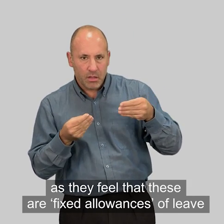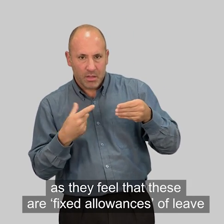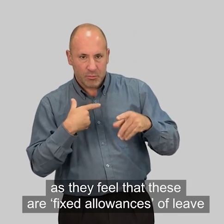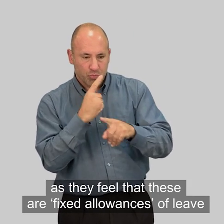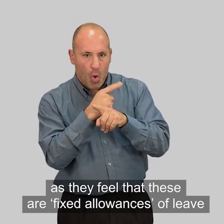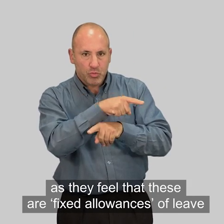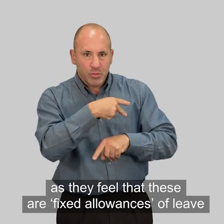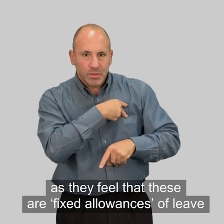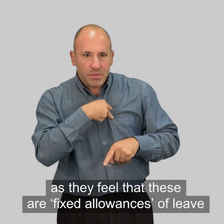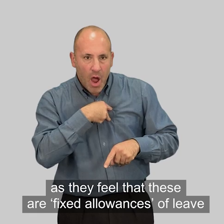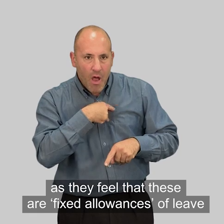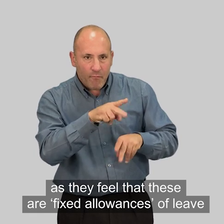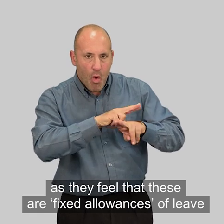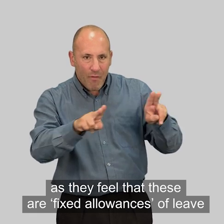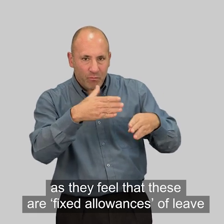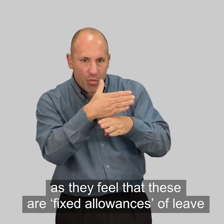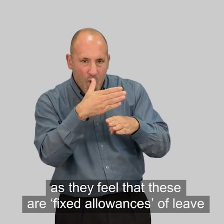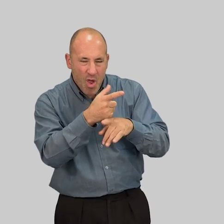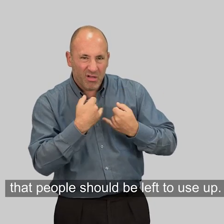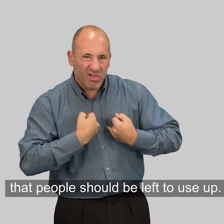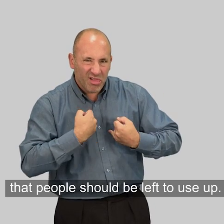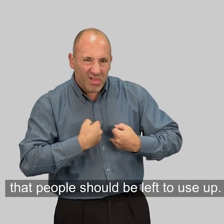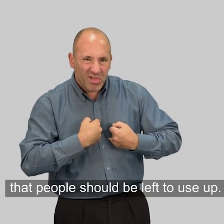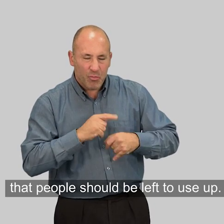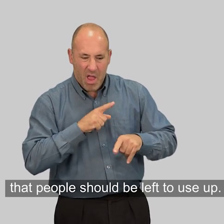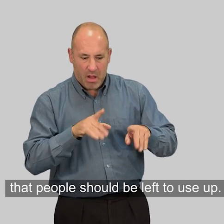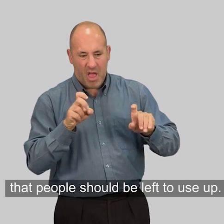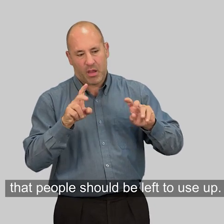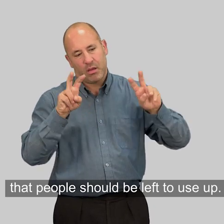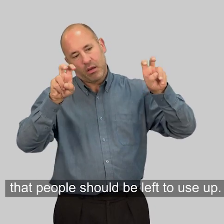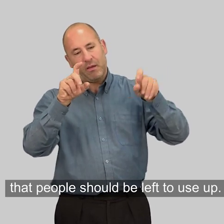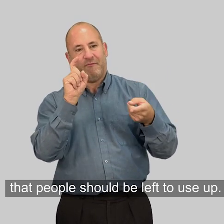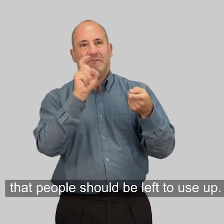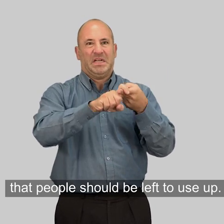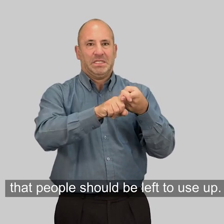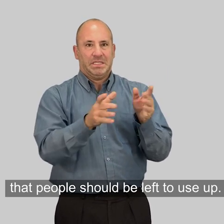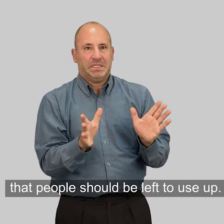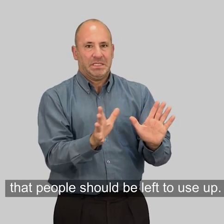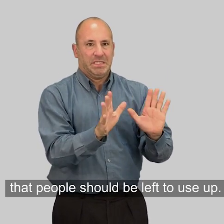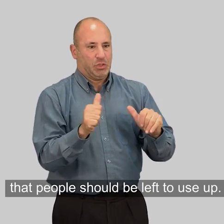are fixed allowances of leave that people should be left to use up. It shouldn't be like